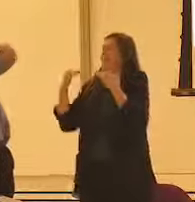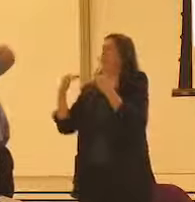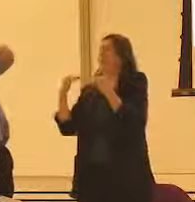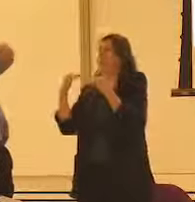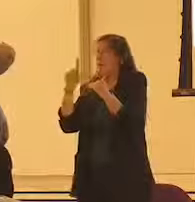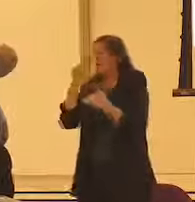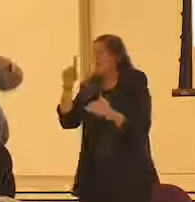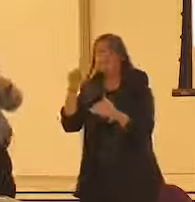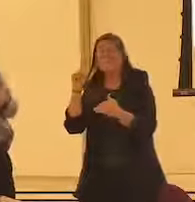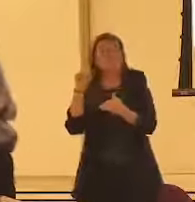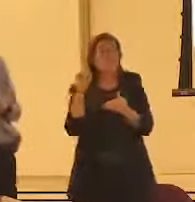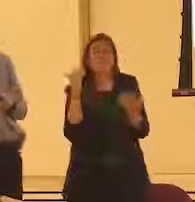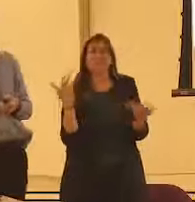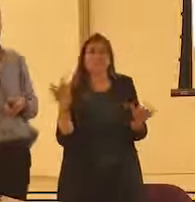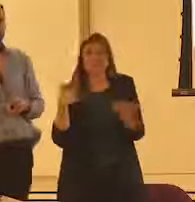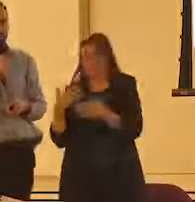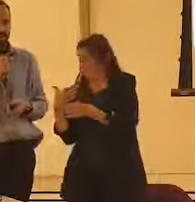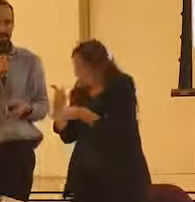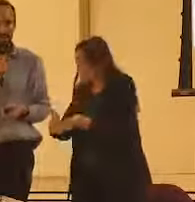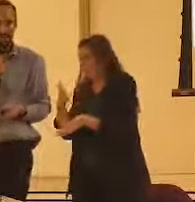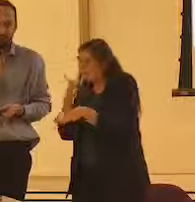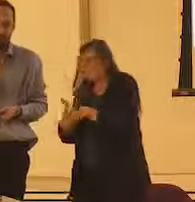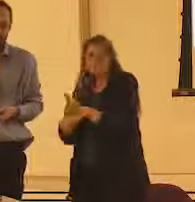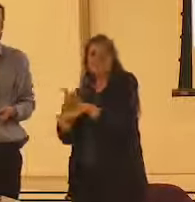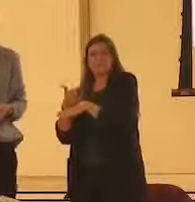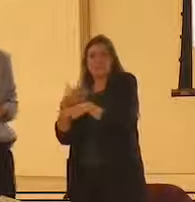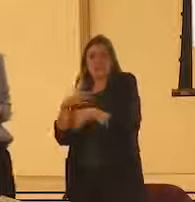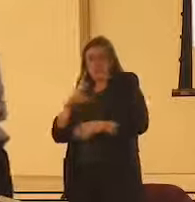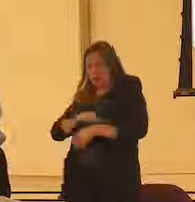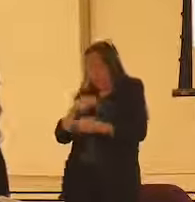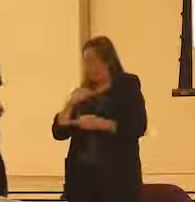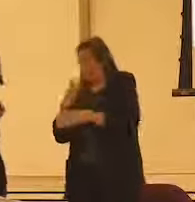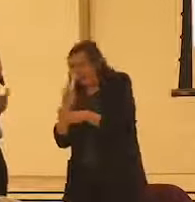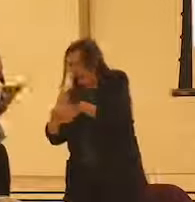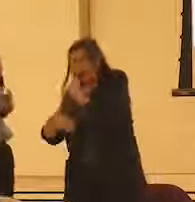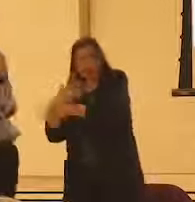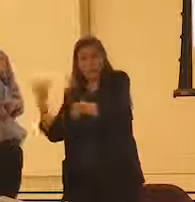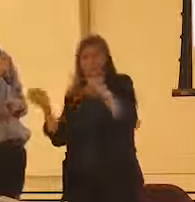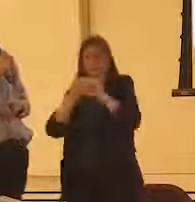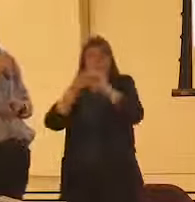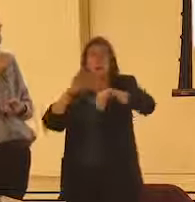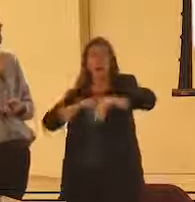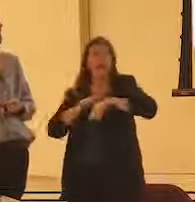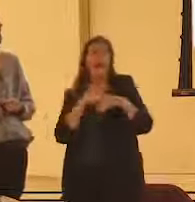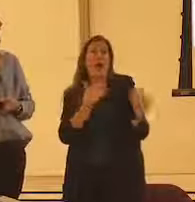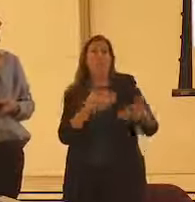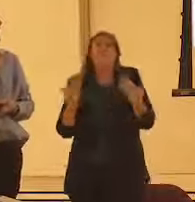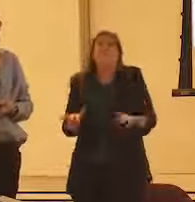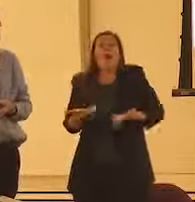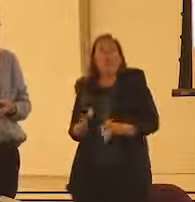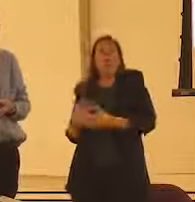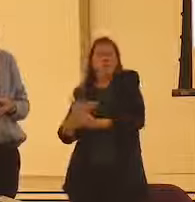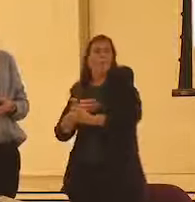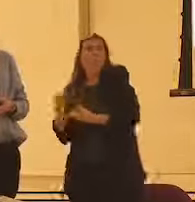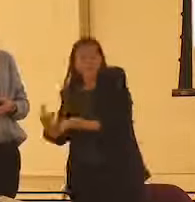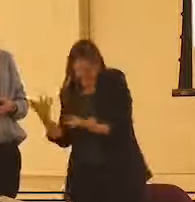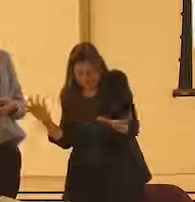But I'm too busy looking after deaf people at the moment, so I just don't have time, and having babies.